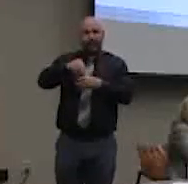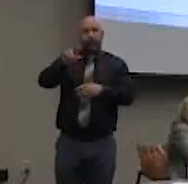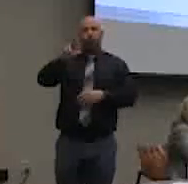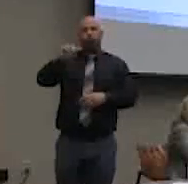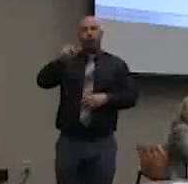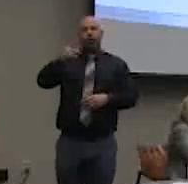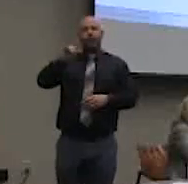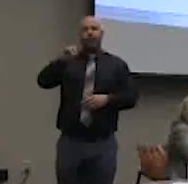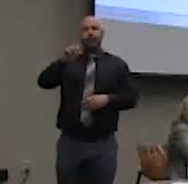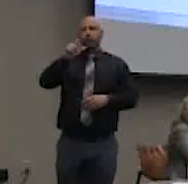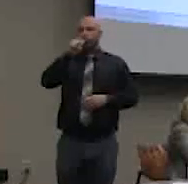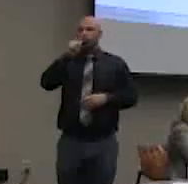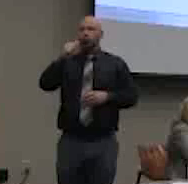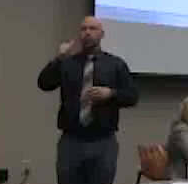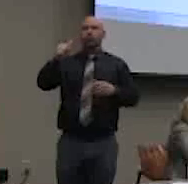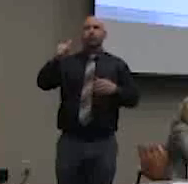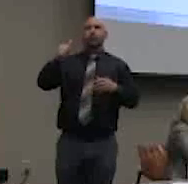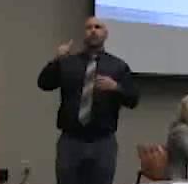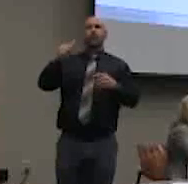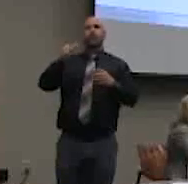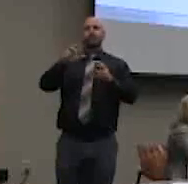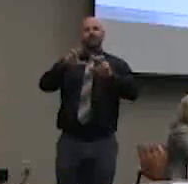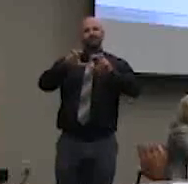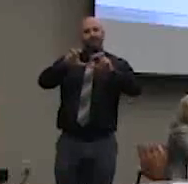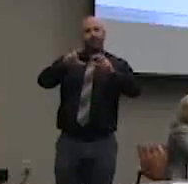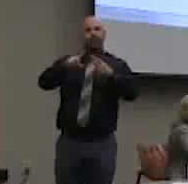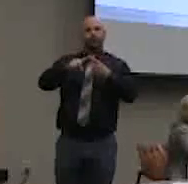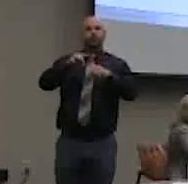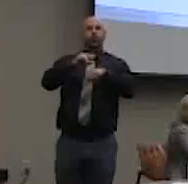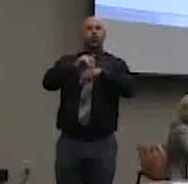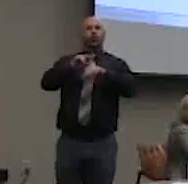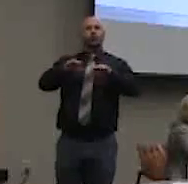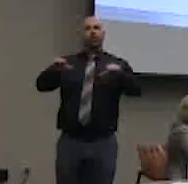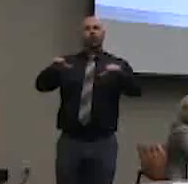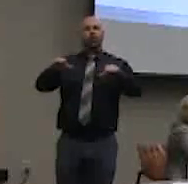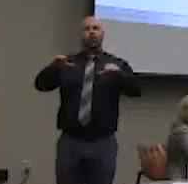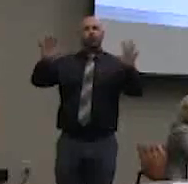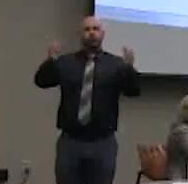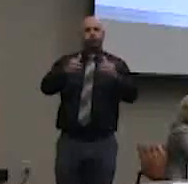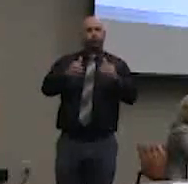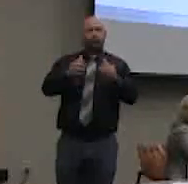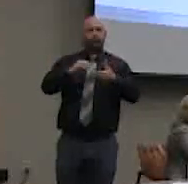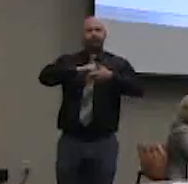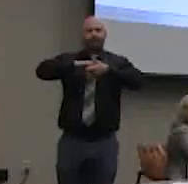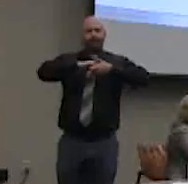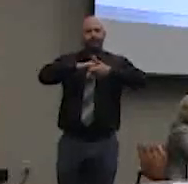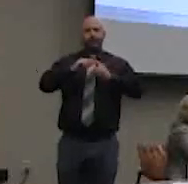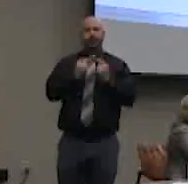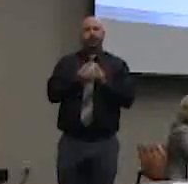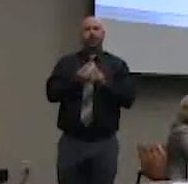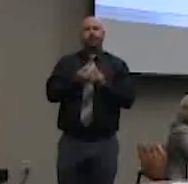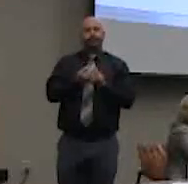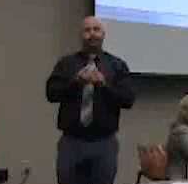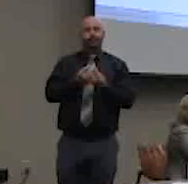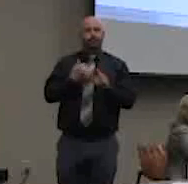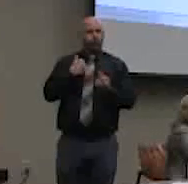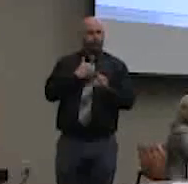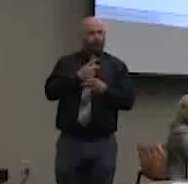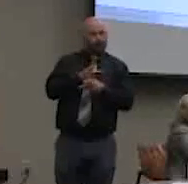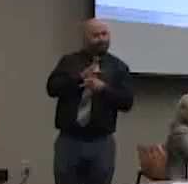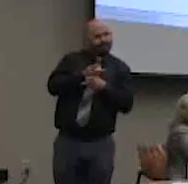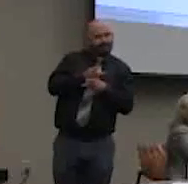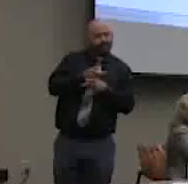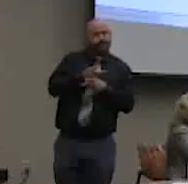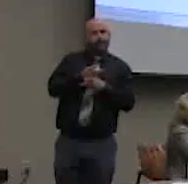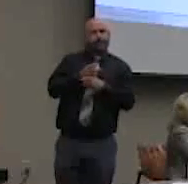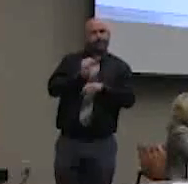are vested in early childhood to be a part of this team. We have very carefully created an advisory